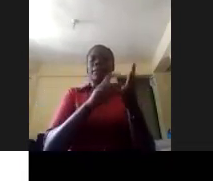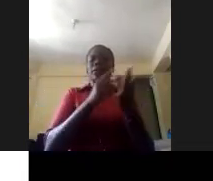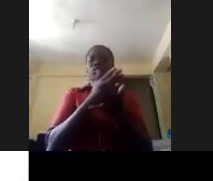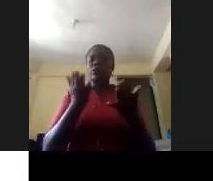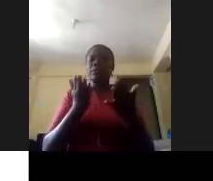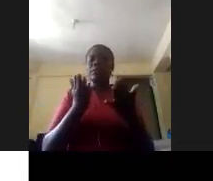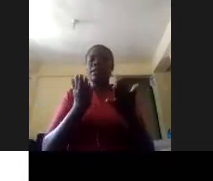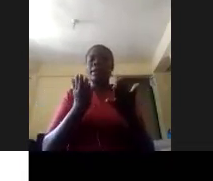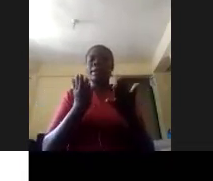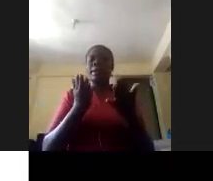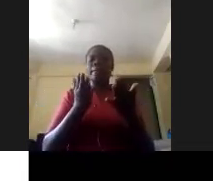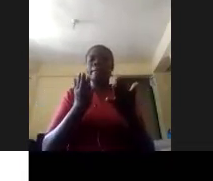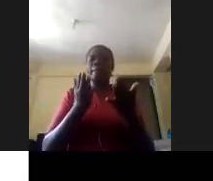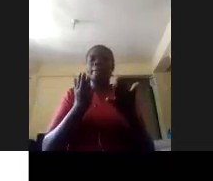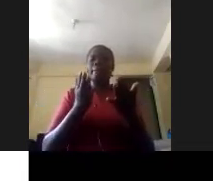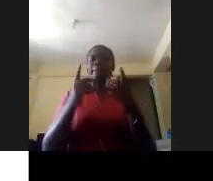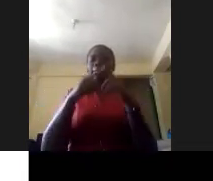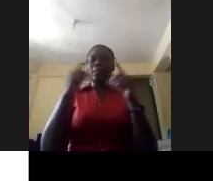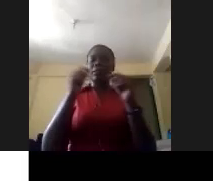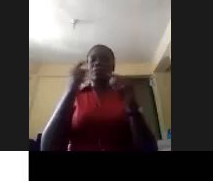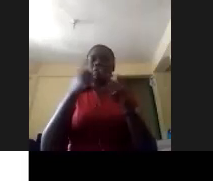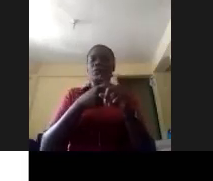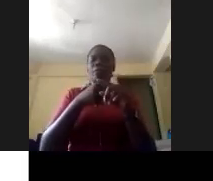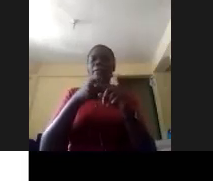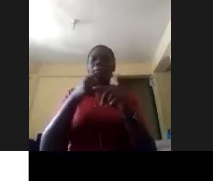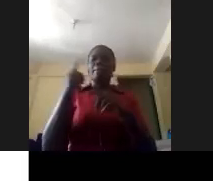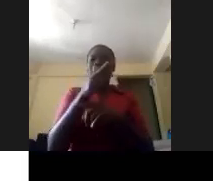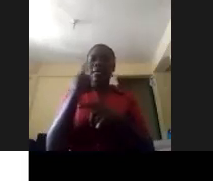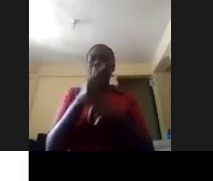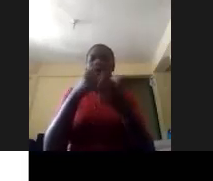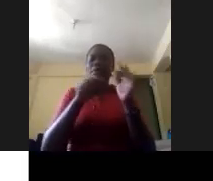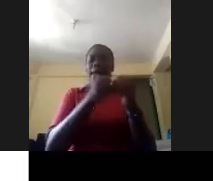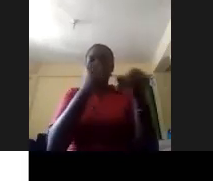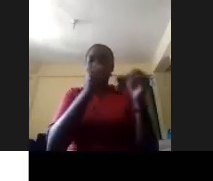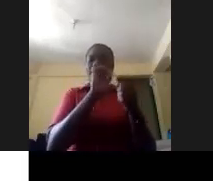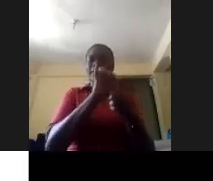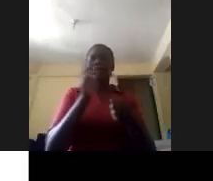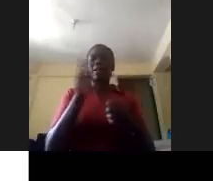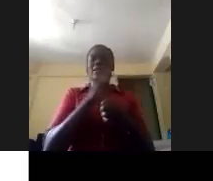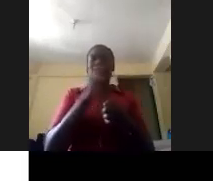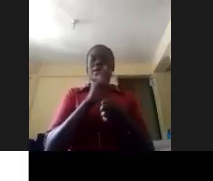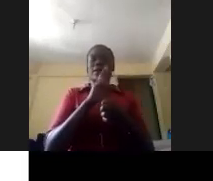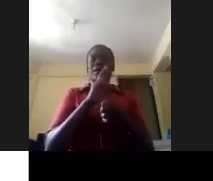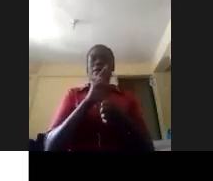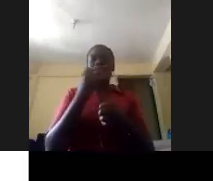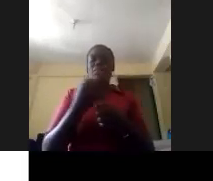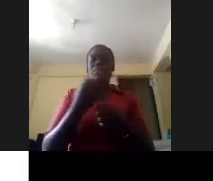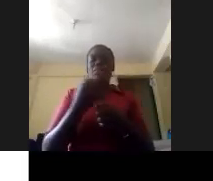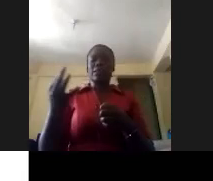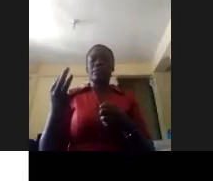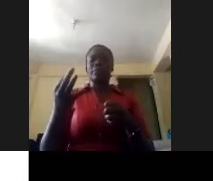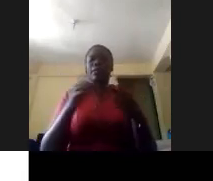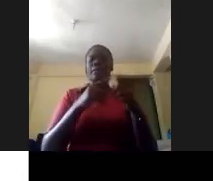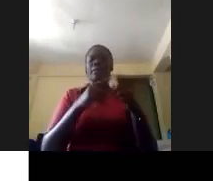media, from what's happening around. So this again is a risk factor. And socioeconomic